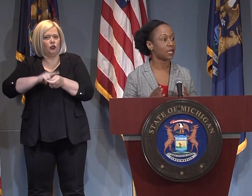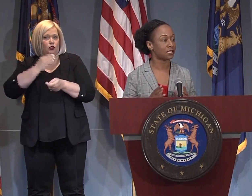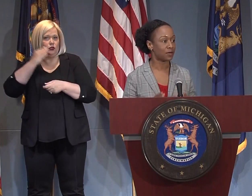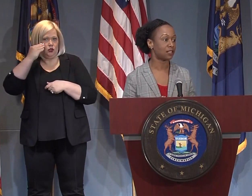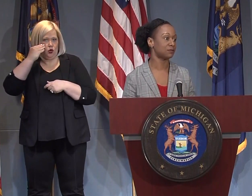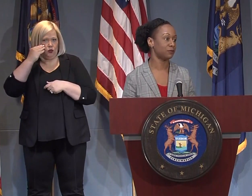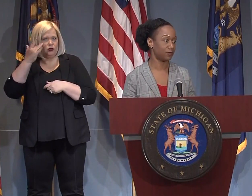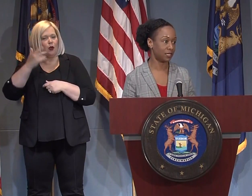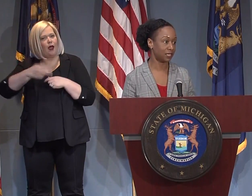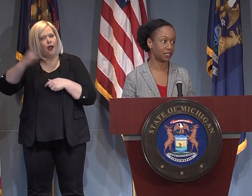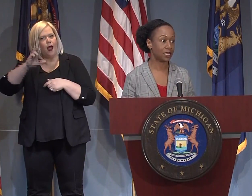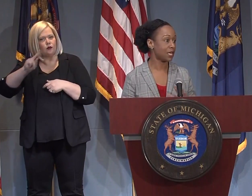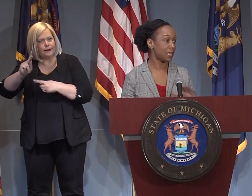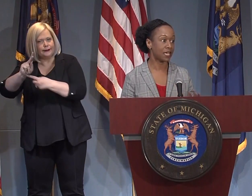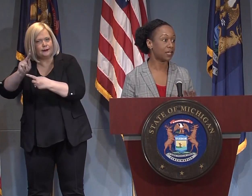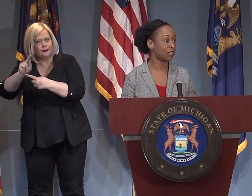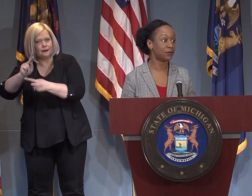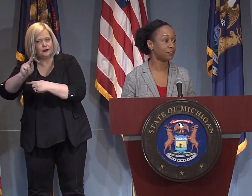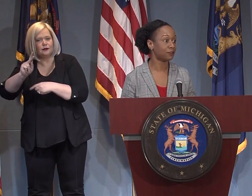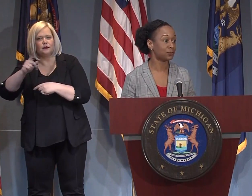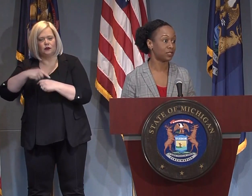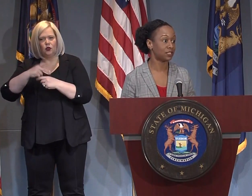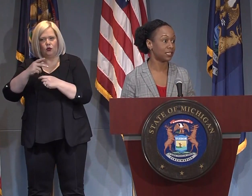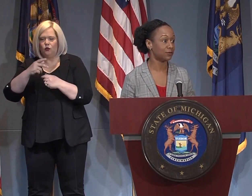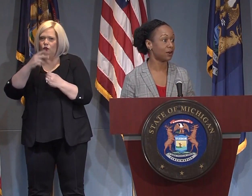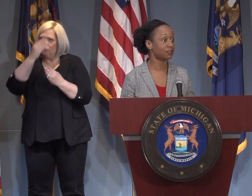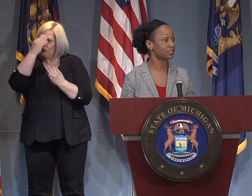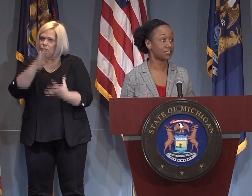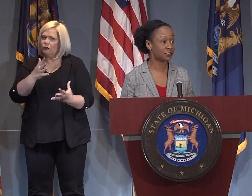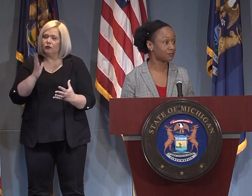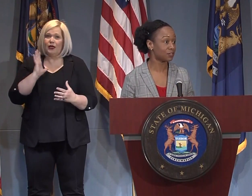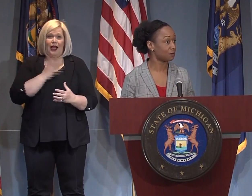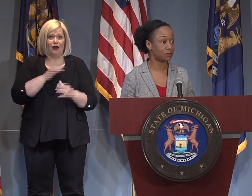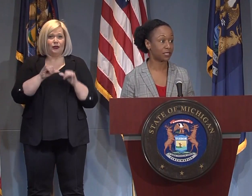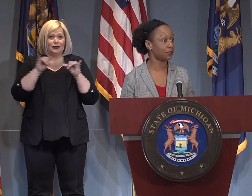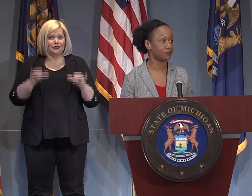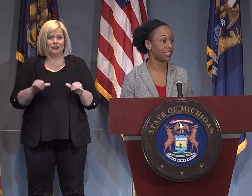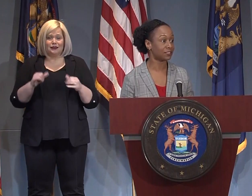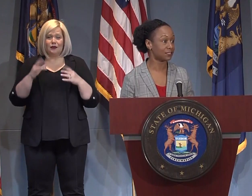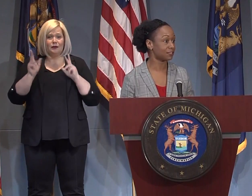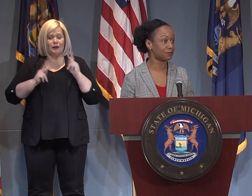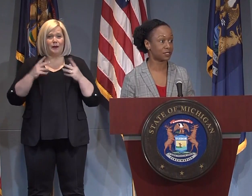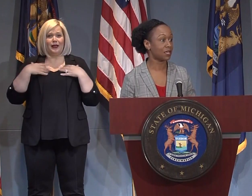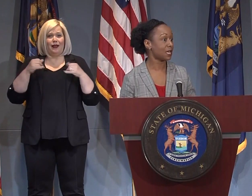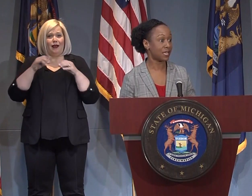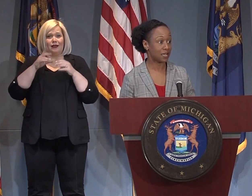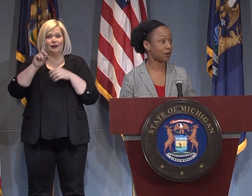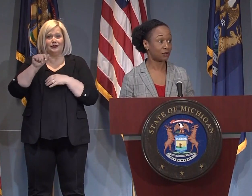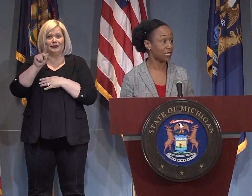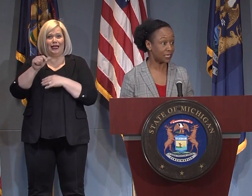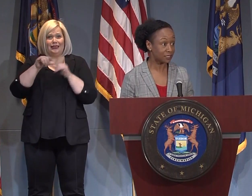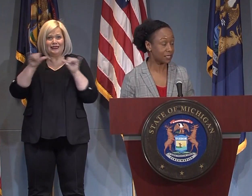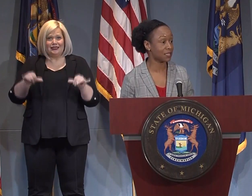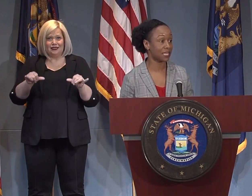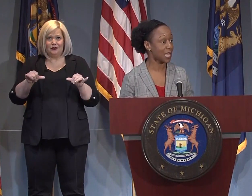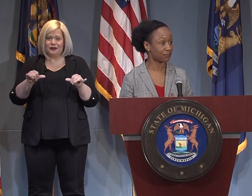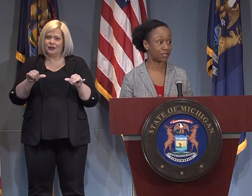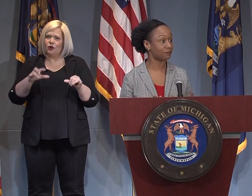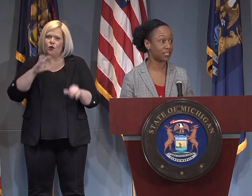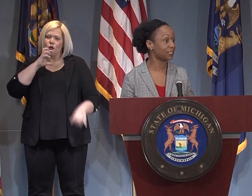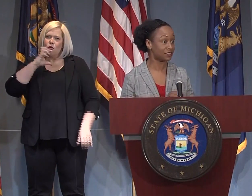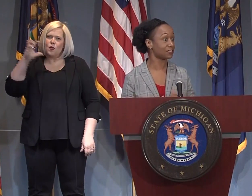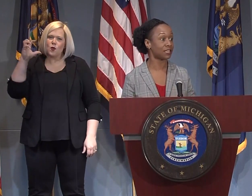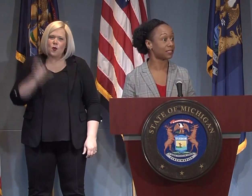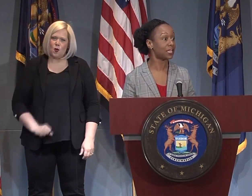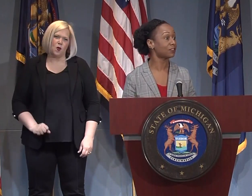transparent as possible with the data. And I'll be the first one to tell you, our systems, our public health data systems, are outdated. They haven't